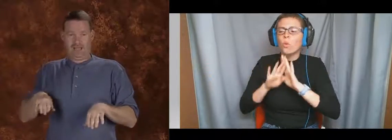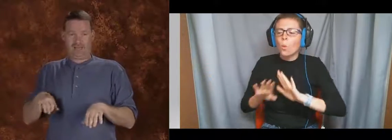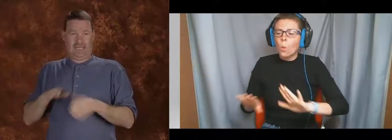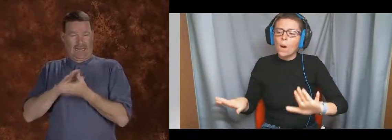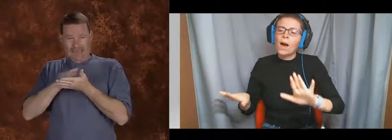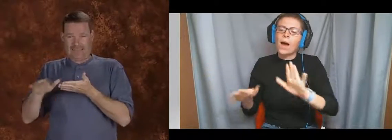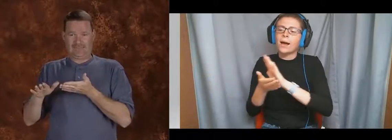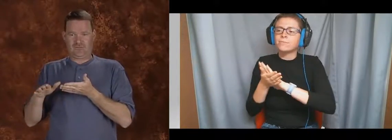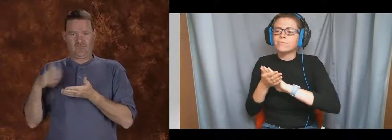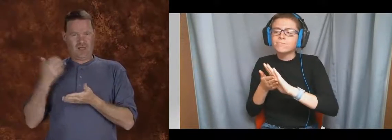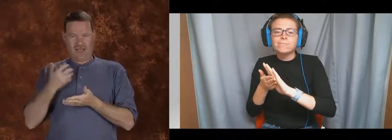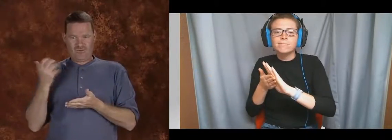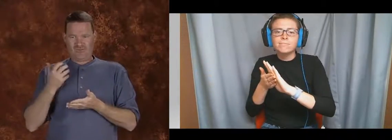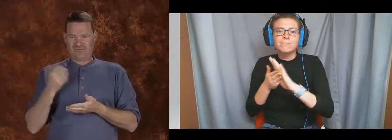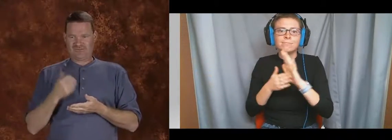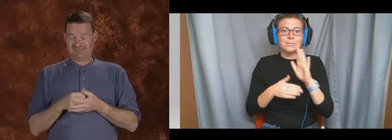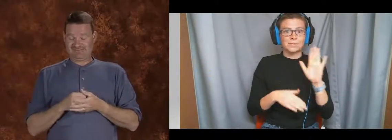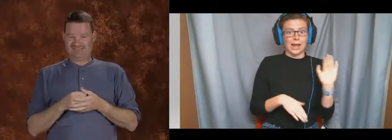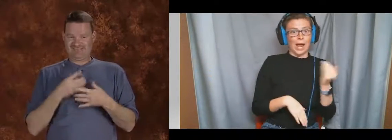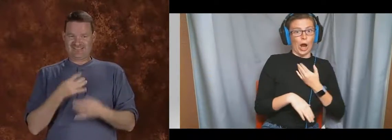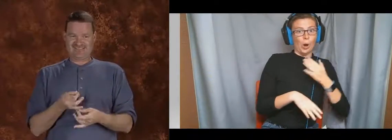smelly.